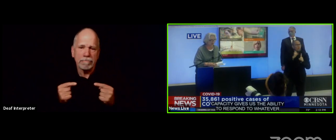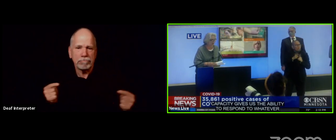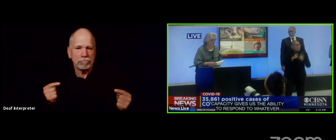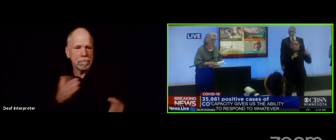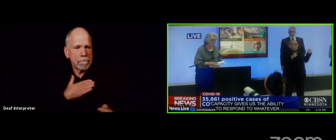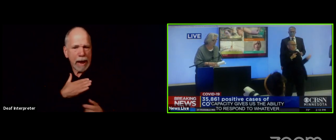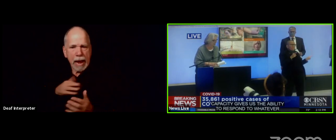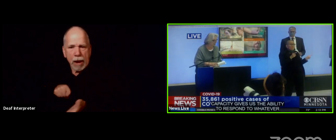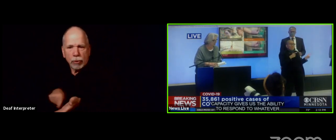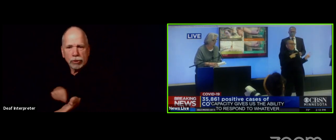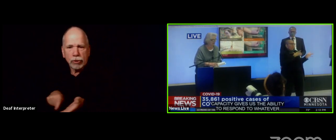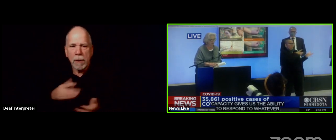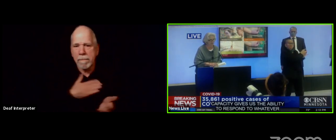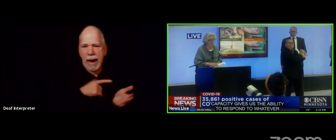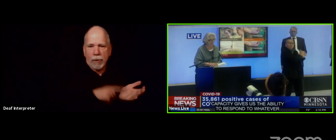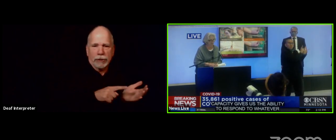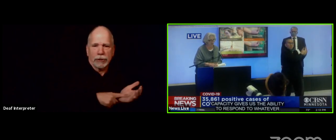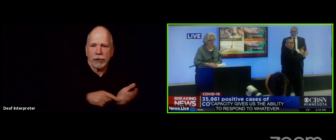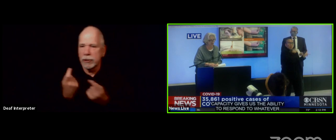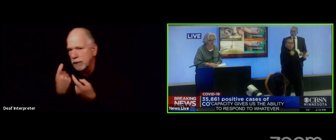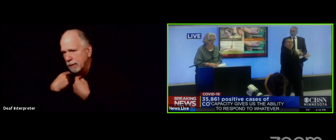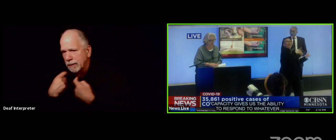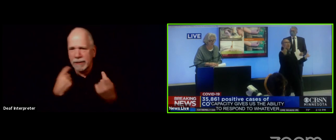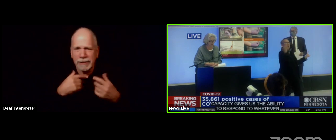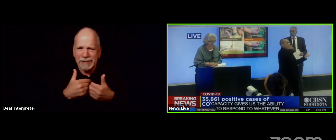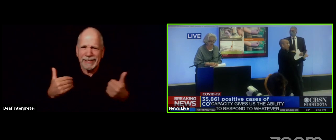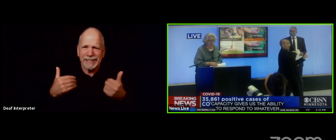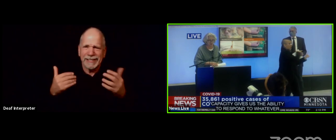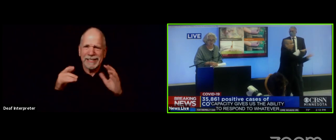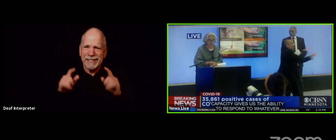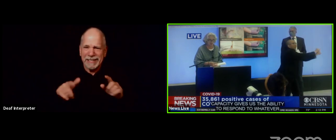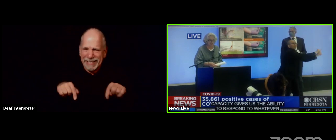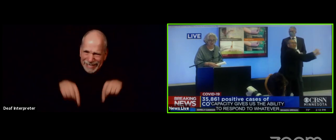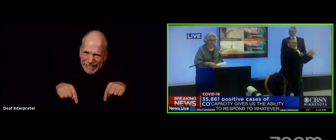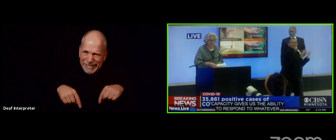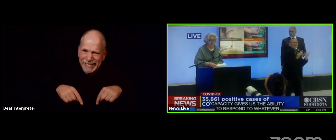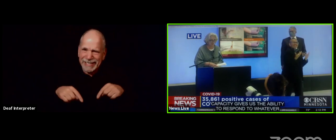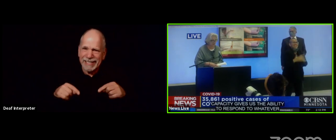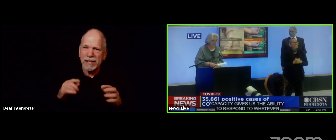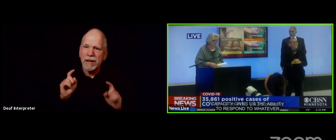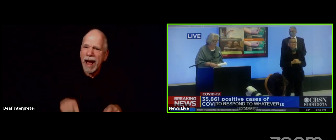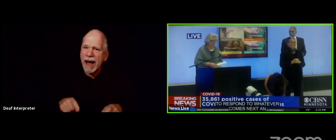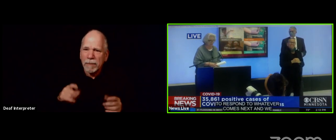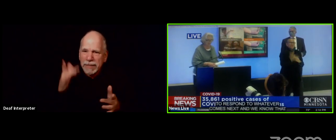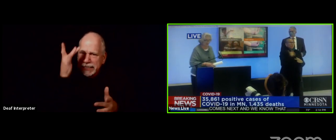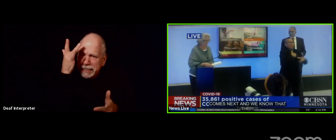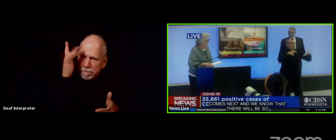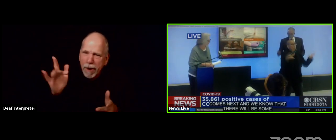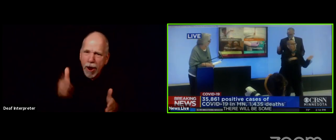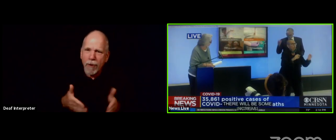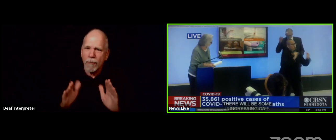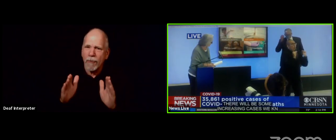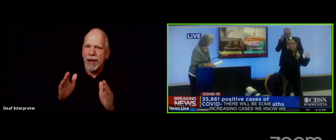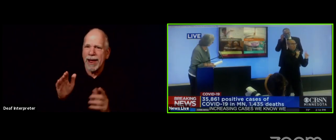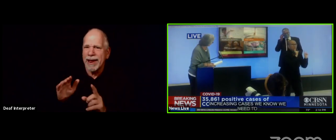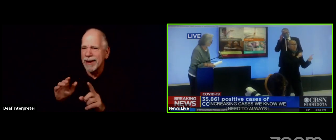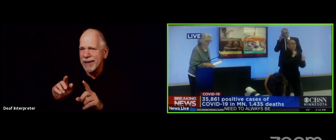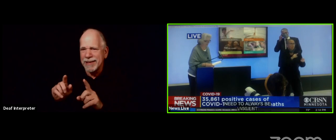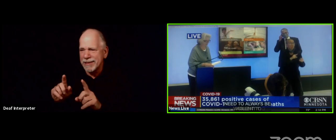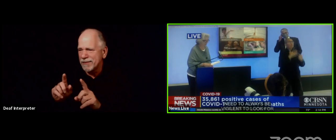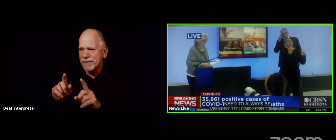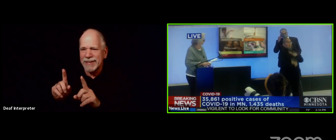for community outbreaks and to be able to respond as quickly as possible. So with that, I will turn it over to Dr. Shacker from the University of